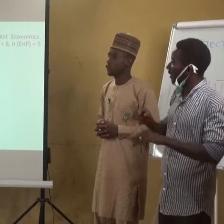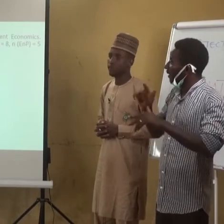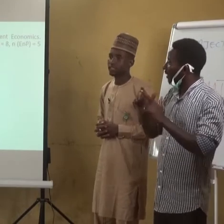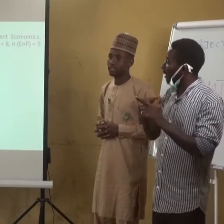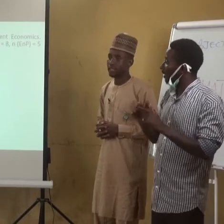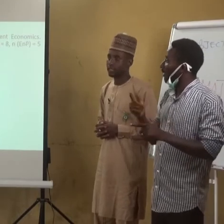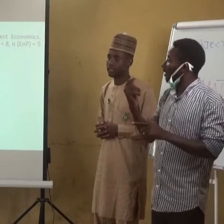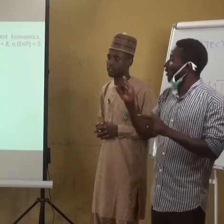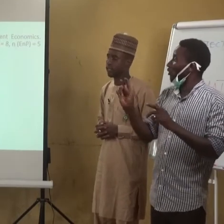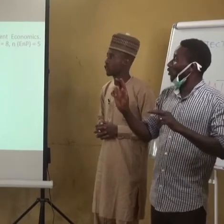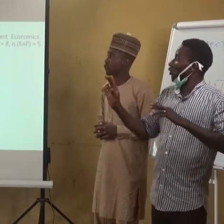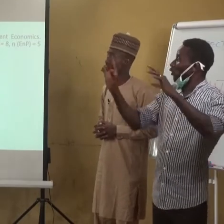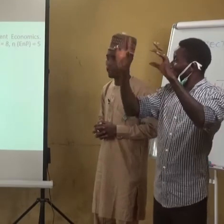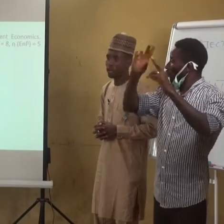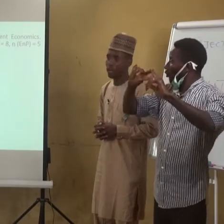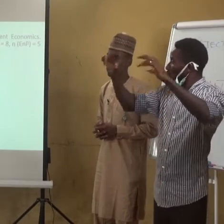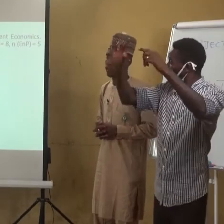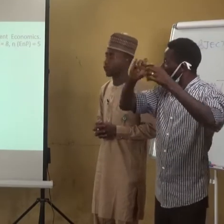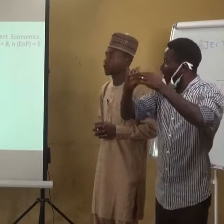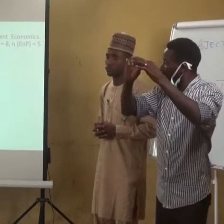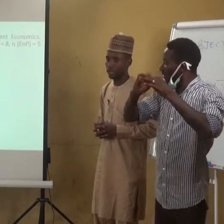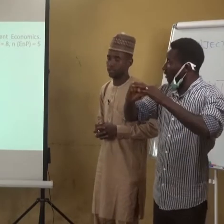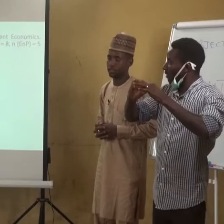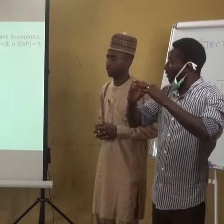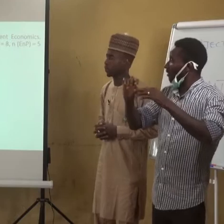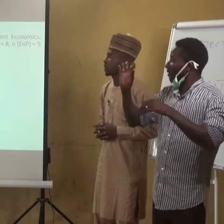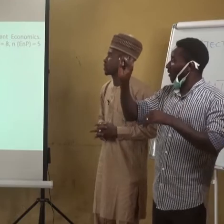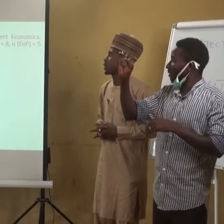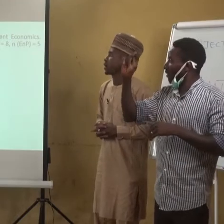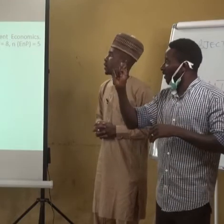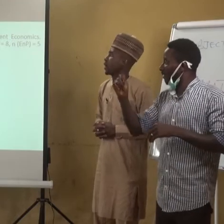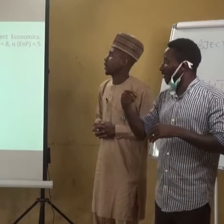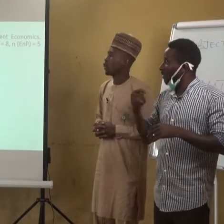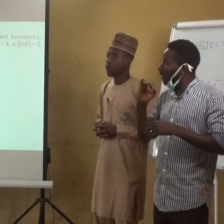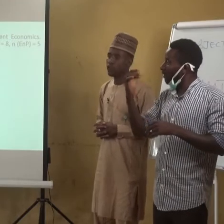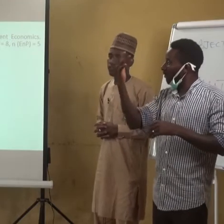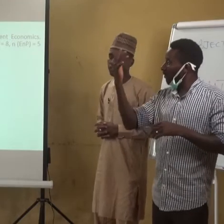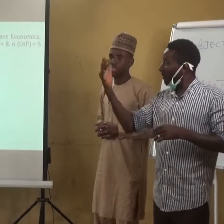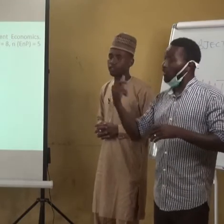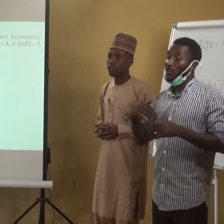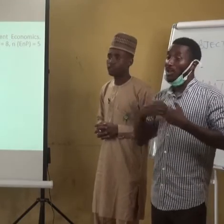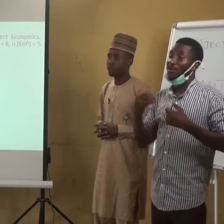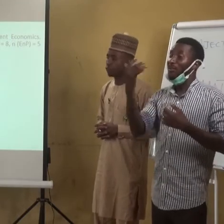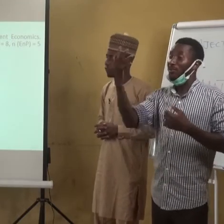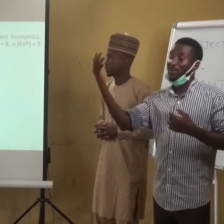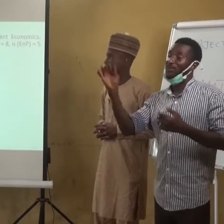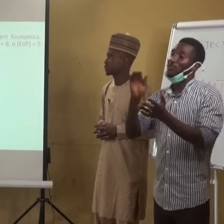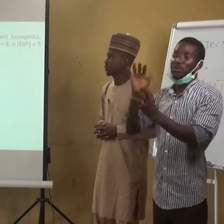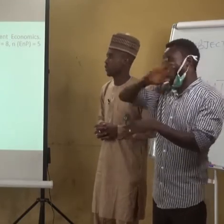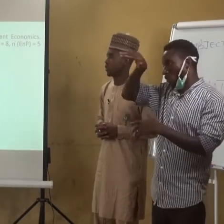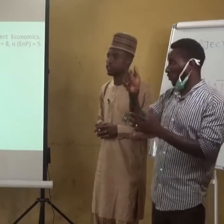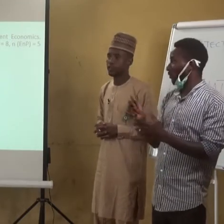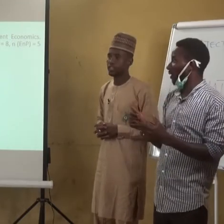Then the universal set is 55. We have 55 students. Number of those that study